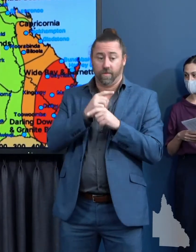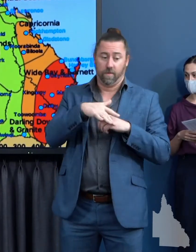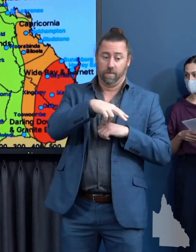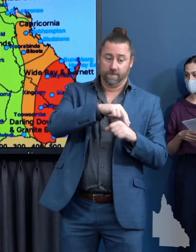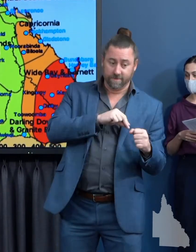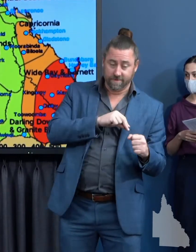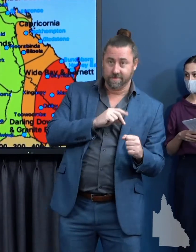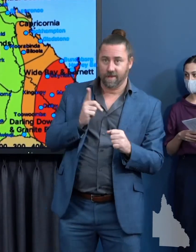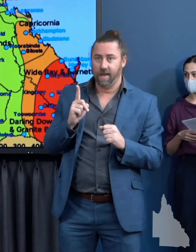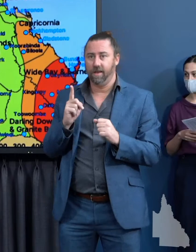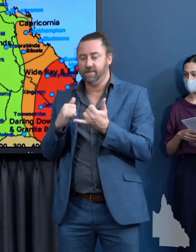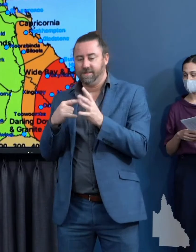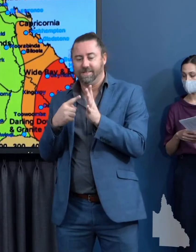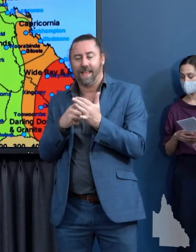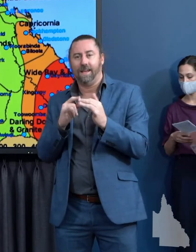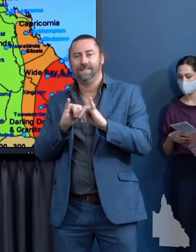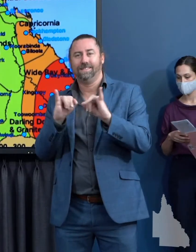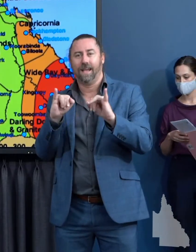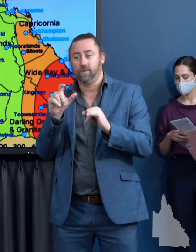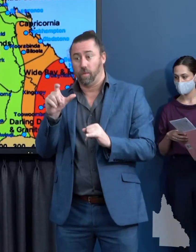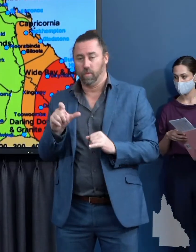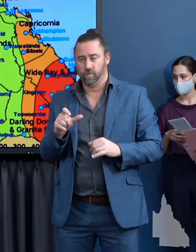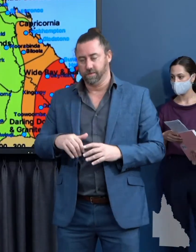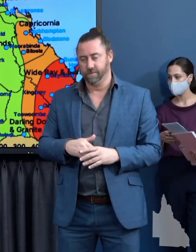State Disaster Coordinator.